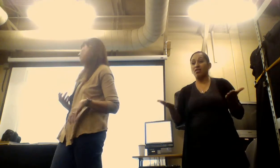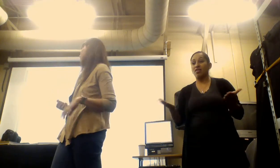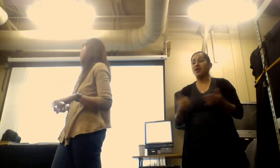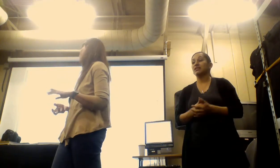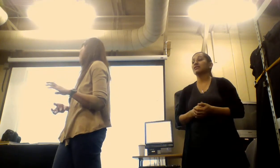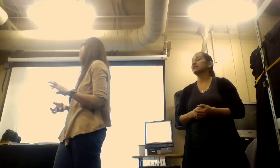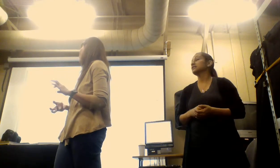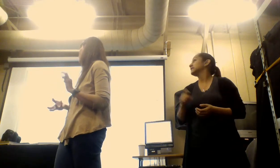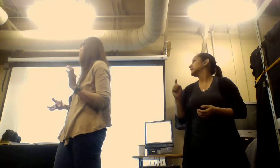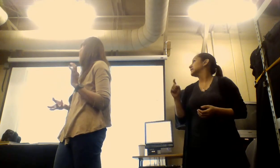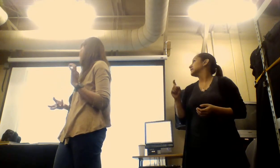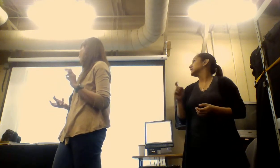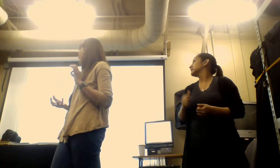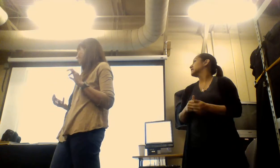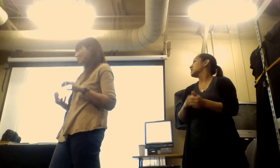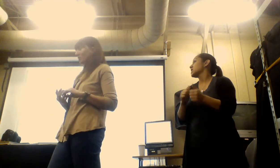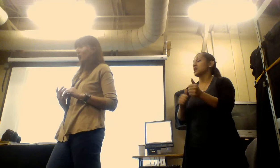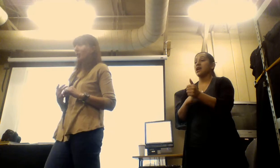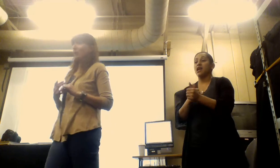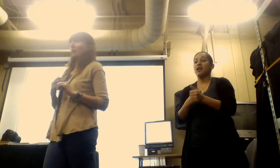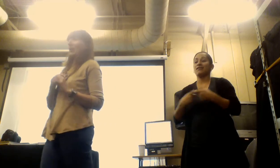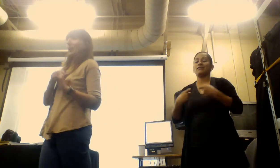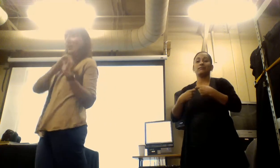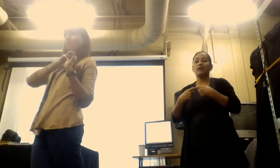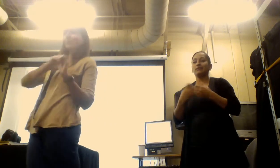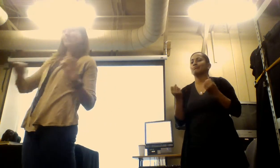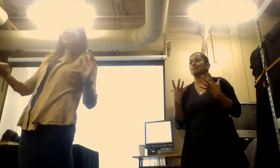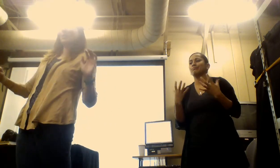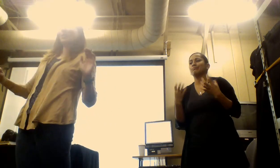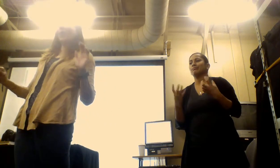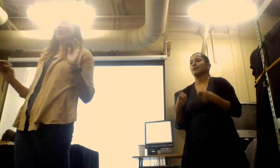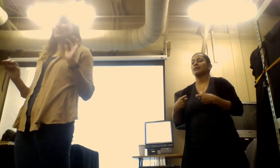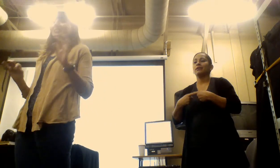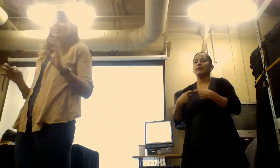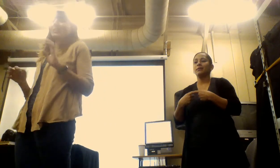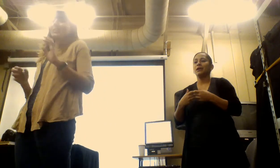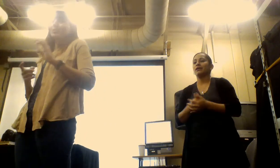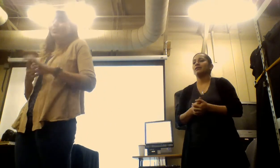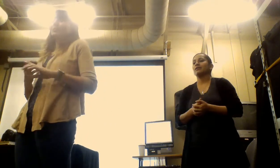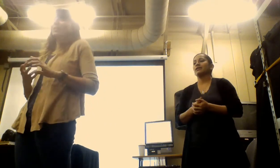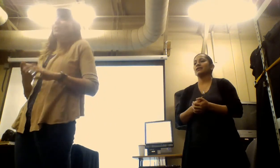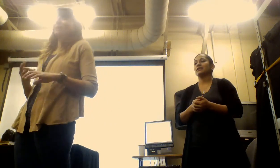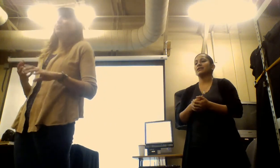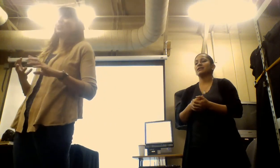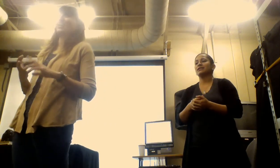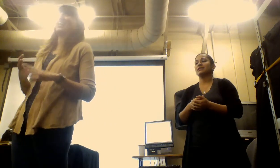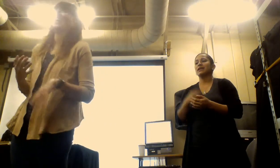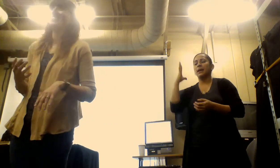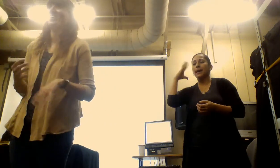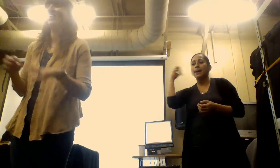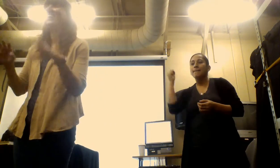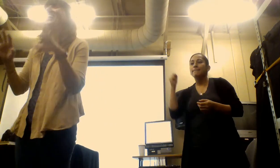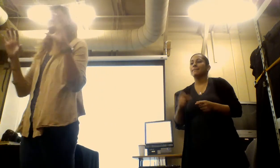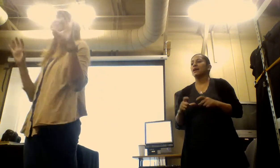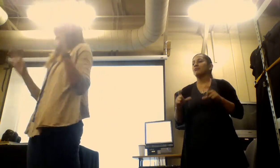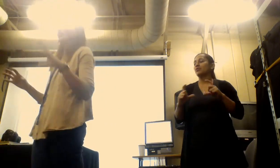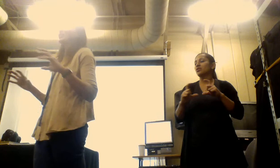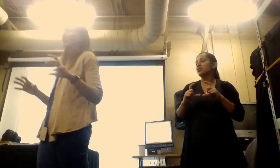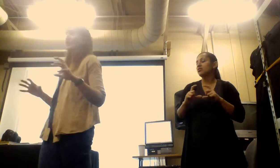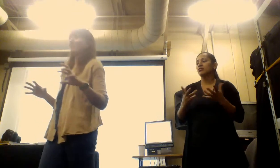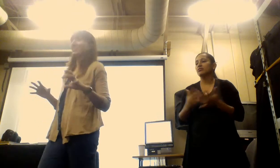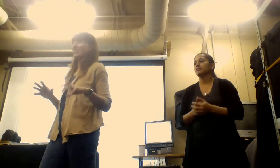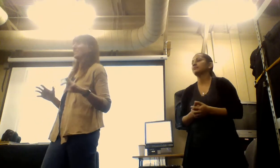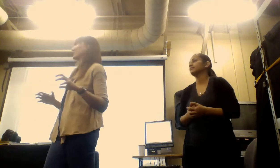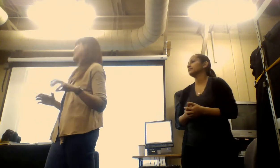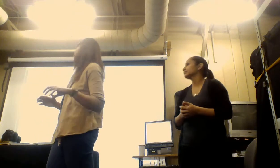lots of memory cards. Using your camera, everybody's going to go home and study shutter speed and aperture and ISO, and it's going to